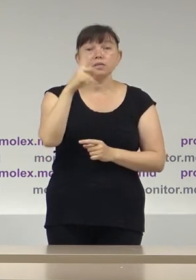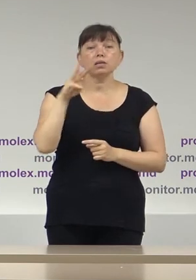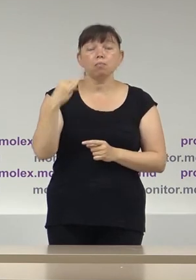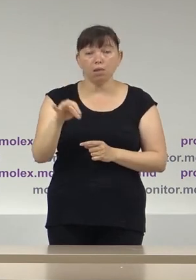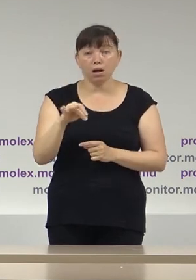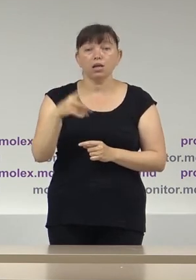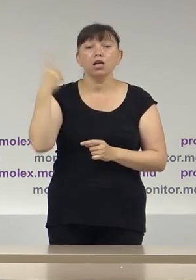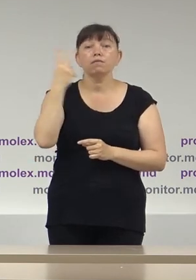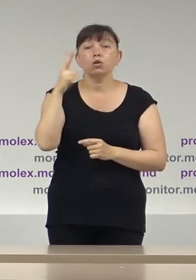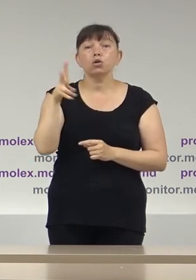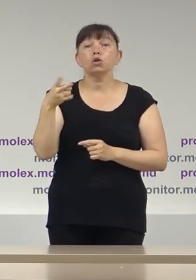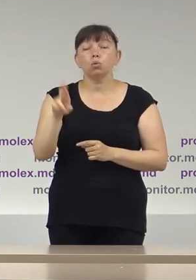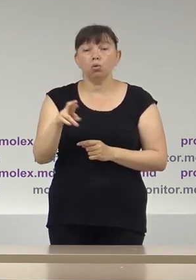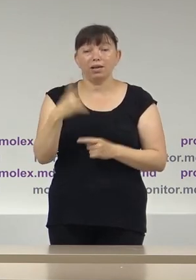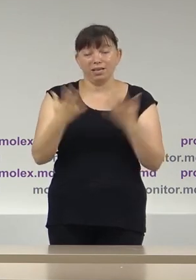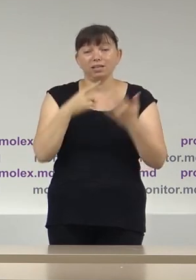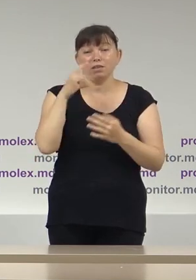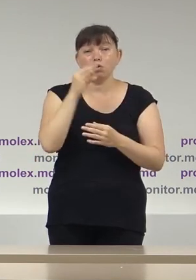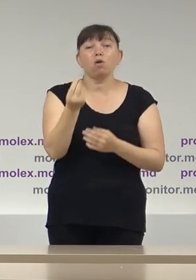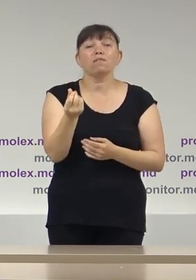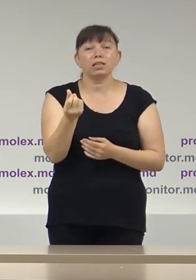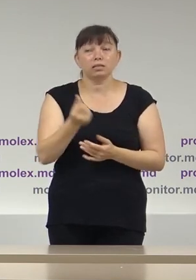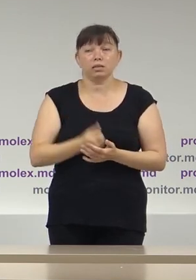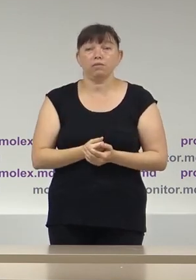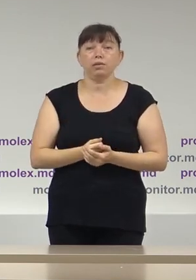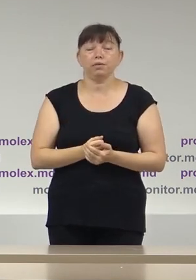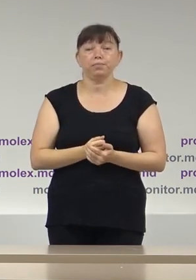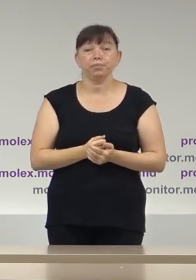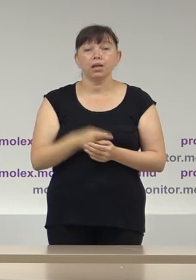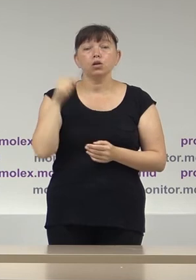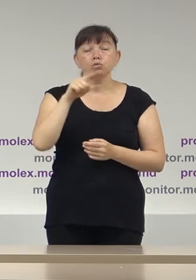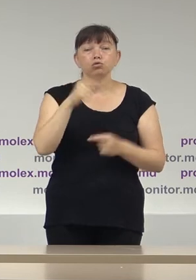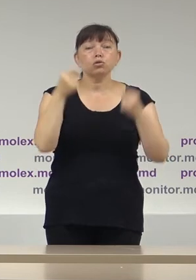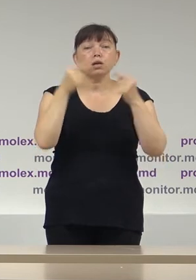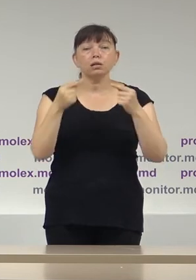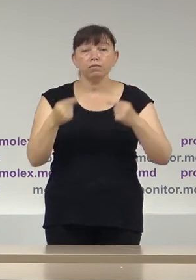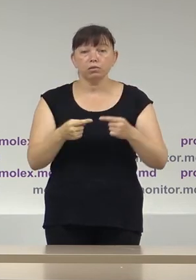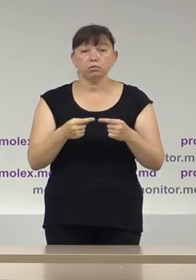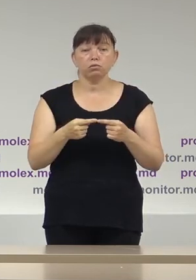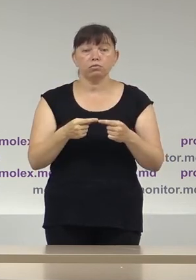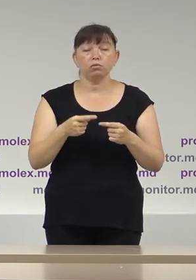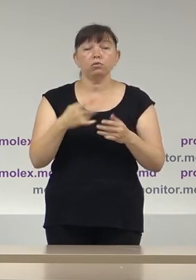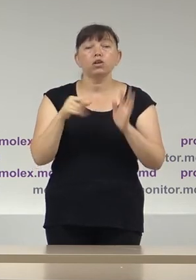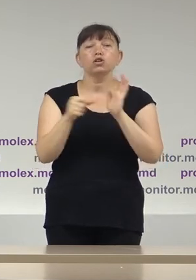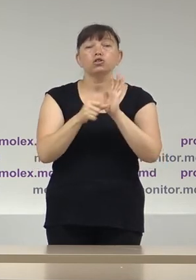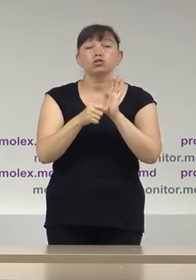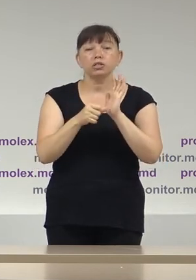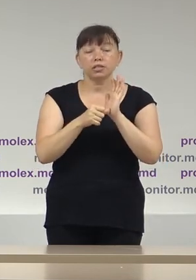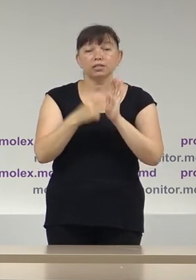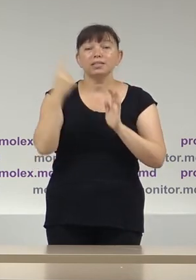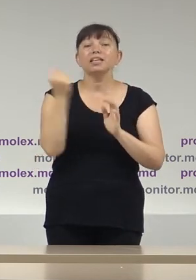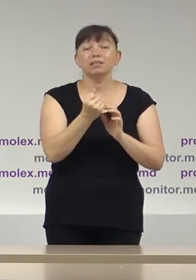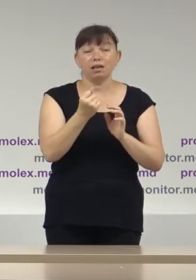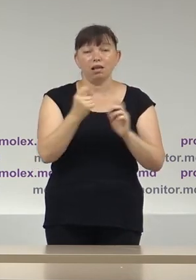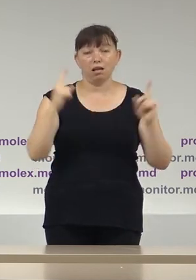we refer to the period between 21st of May, 2nd of July, when we speak about the funding of the electoral contenders,